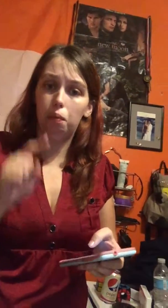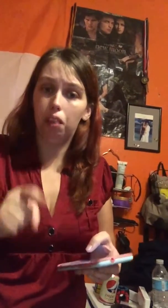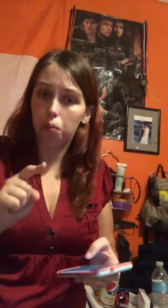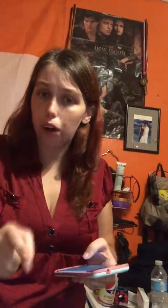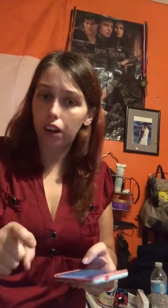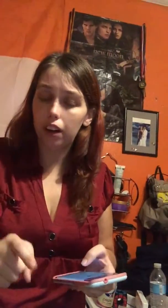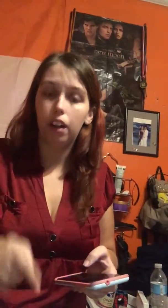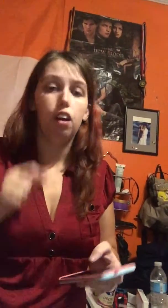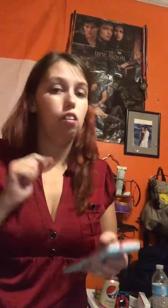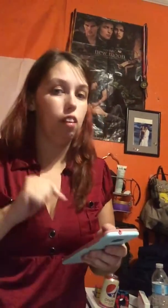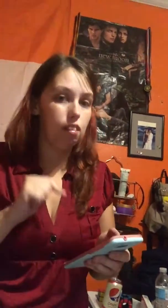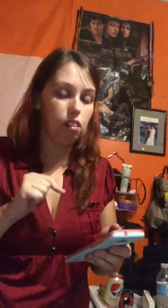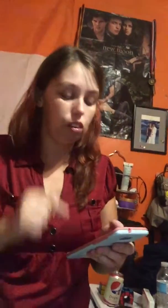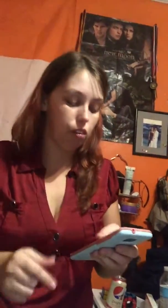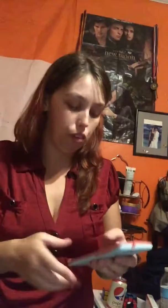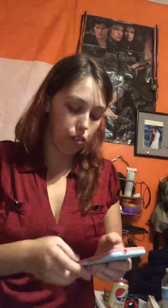-month mark. So, that's a little confusing.